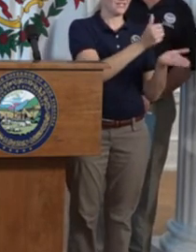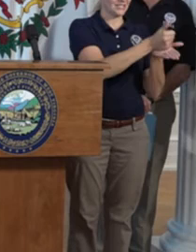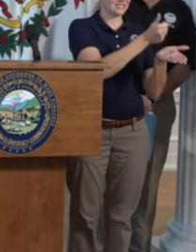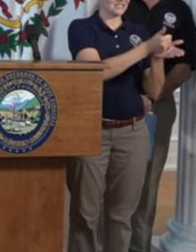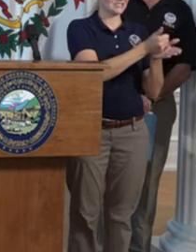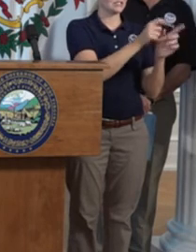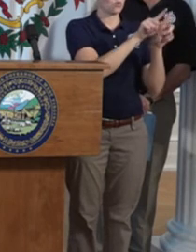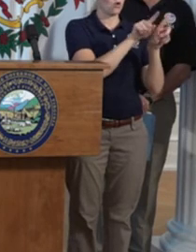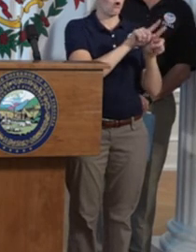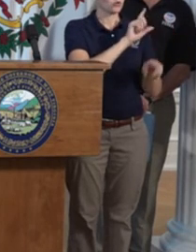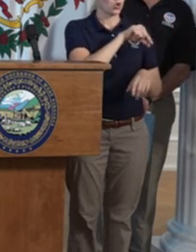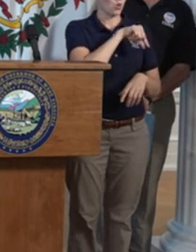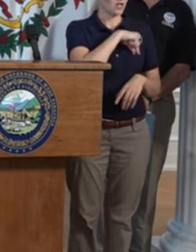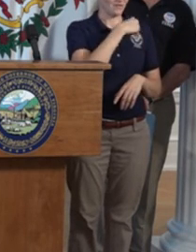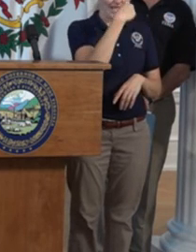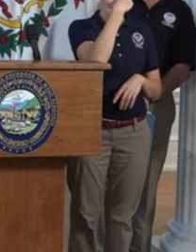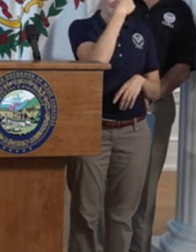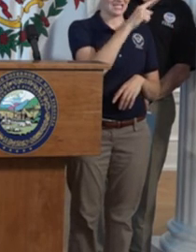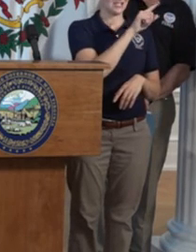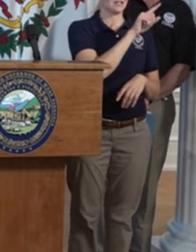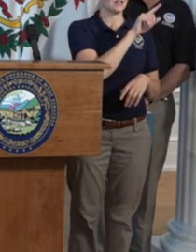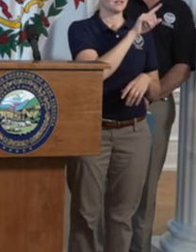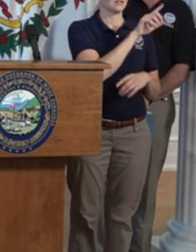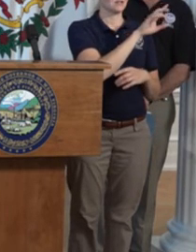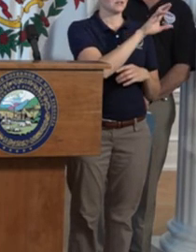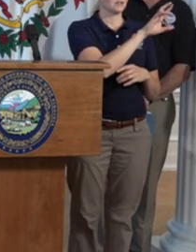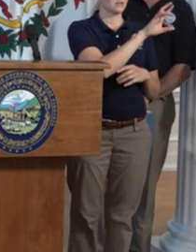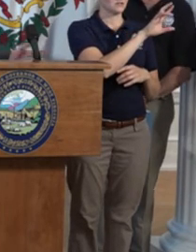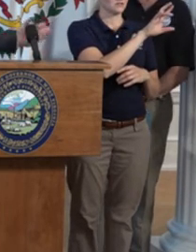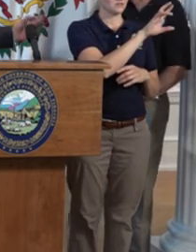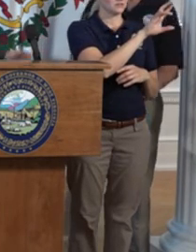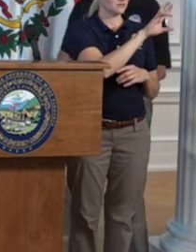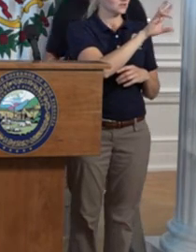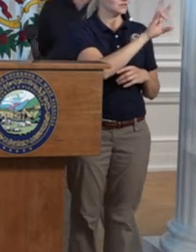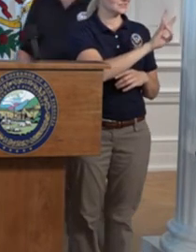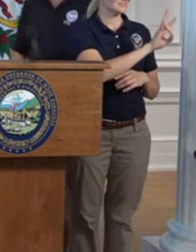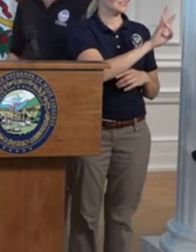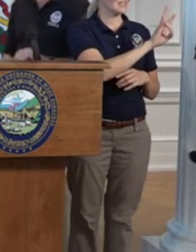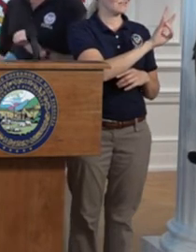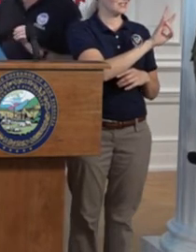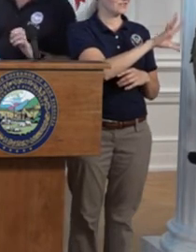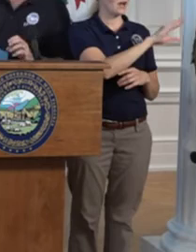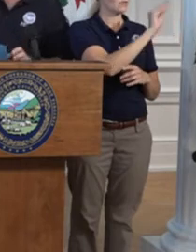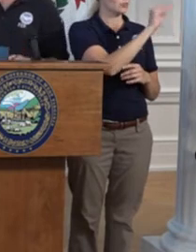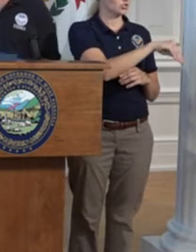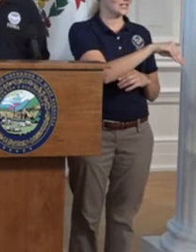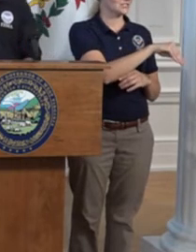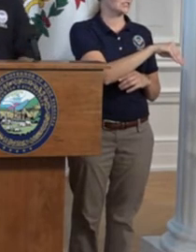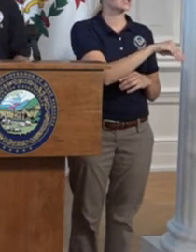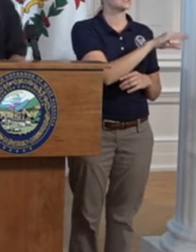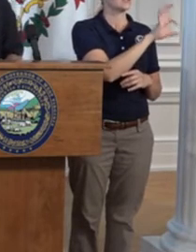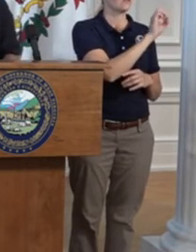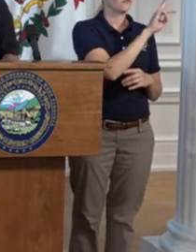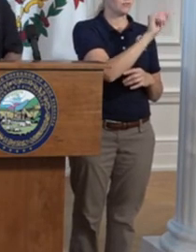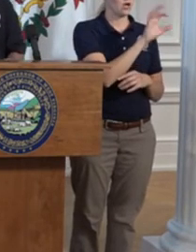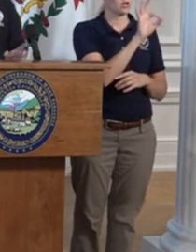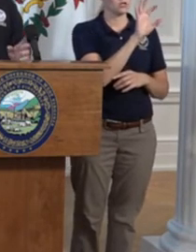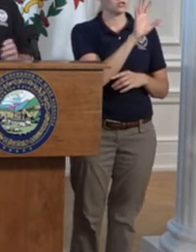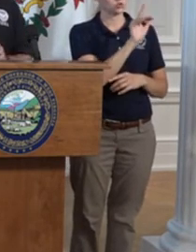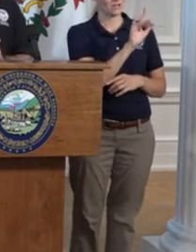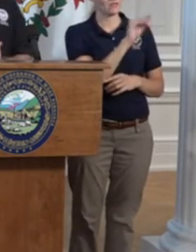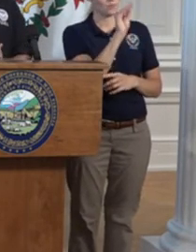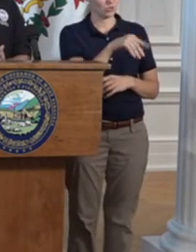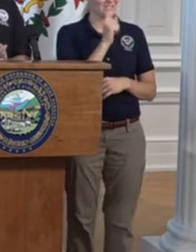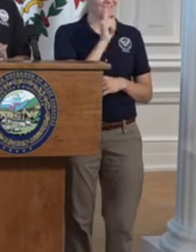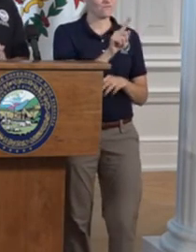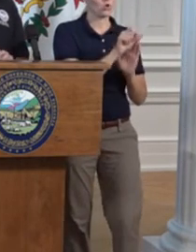for, that is currently at 75, 25 from the state. Albie? Yeah, correct, Governor. And you're